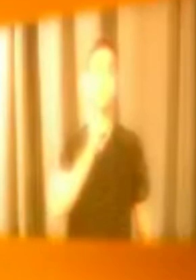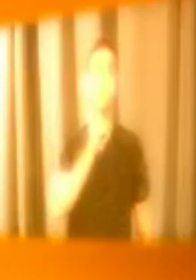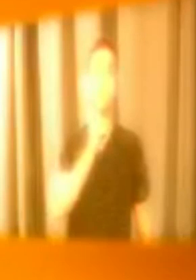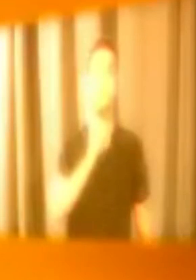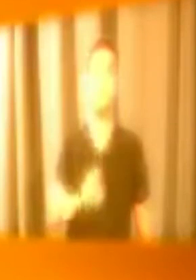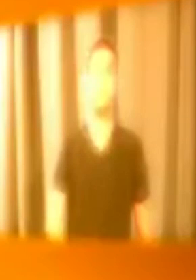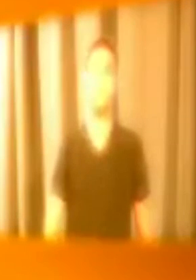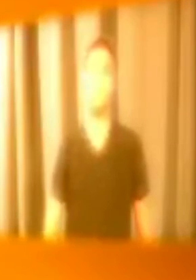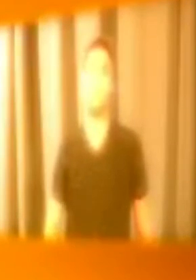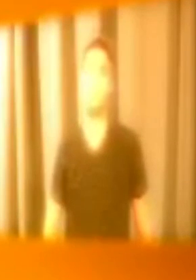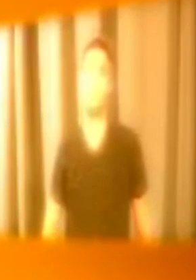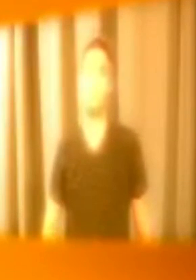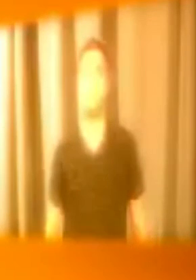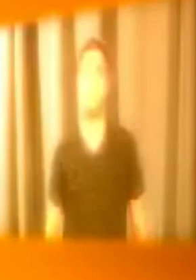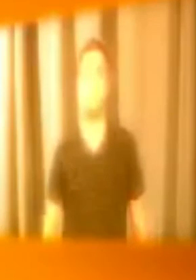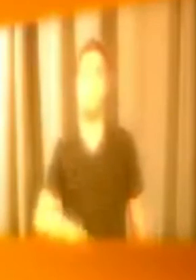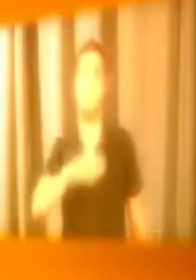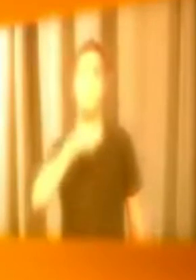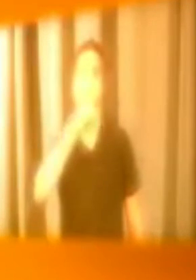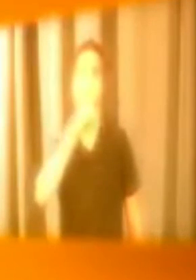language.